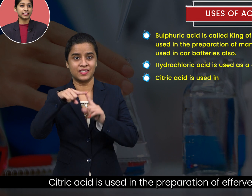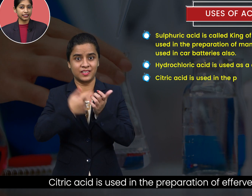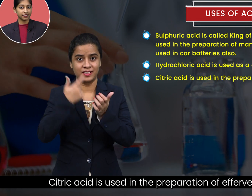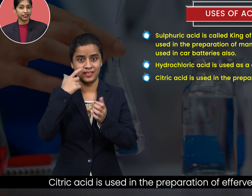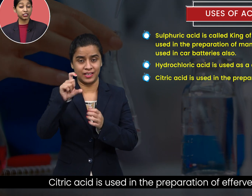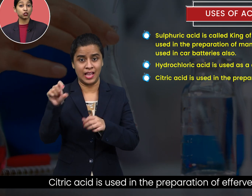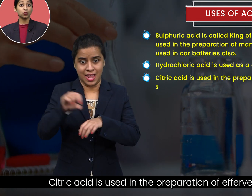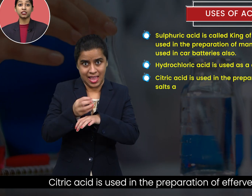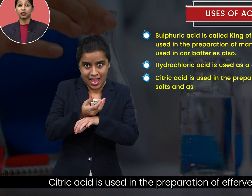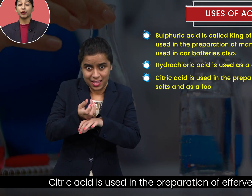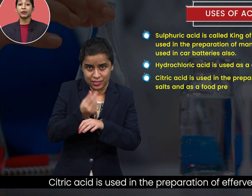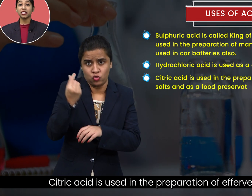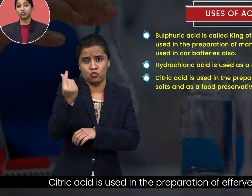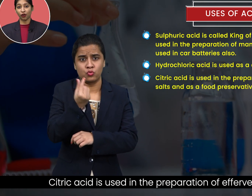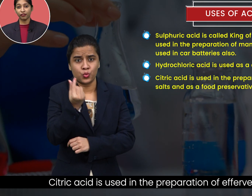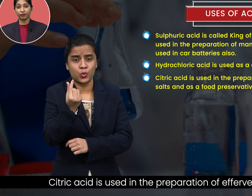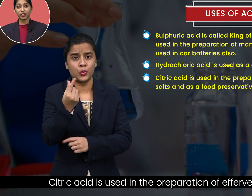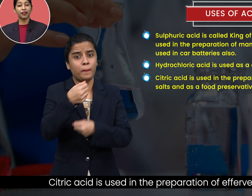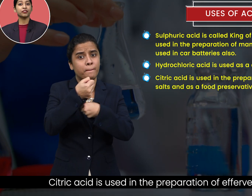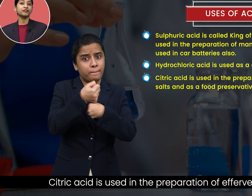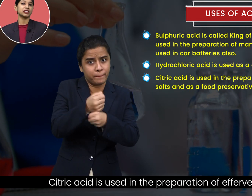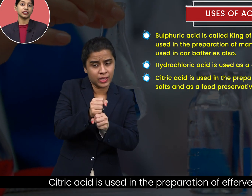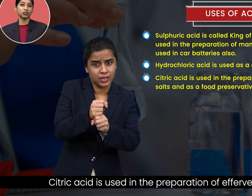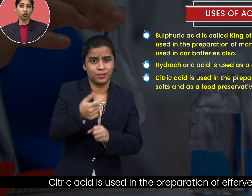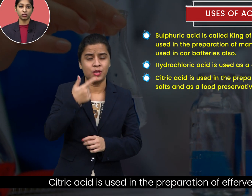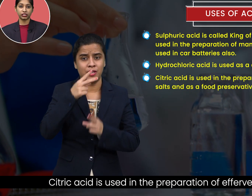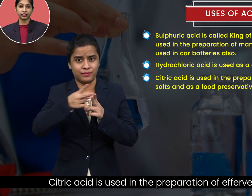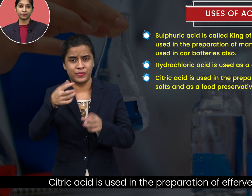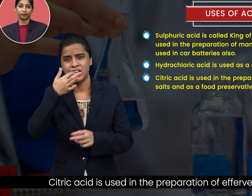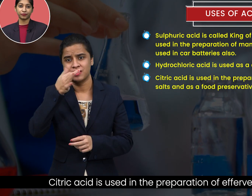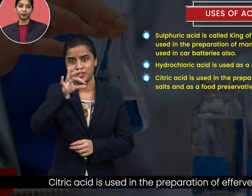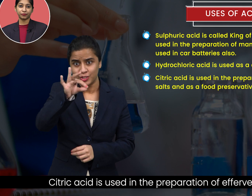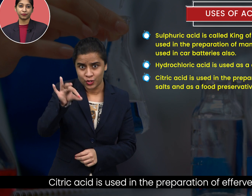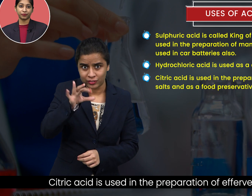Citric acid is used in the preparation of effervescent salts